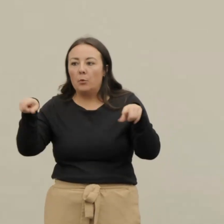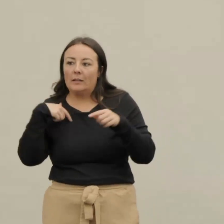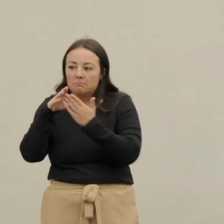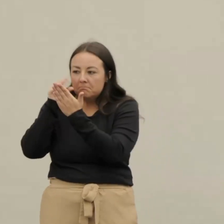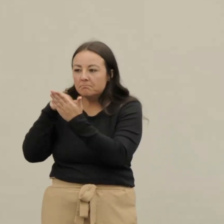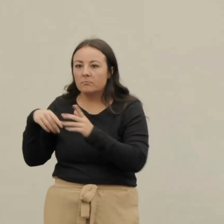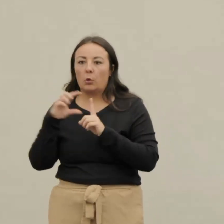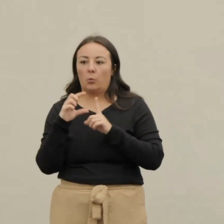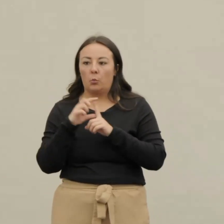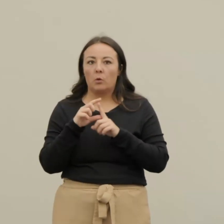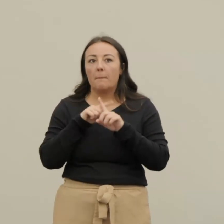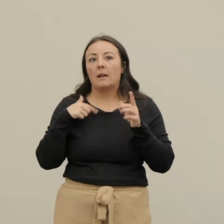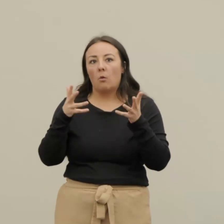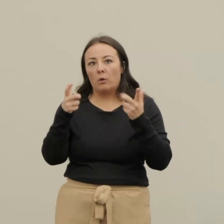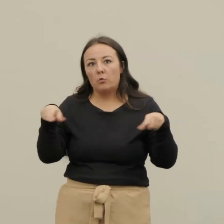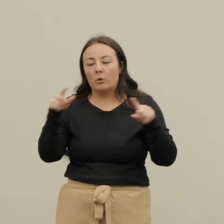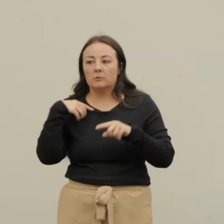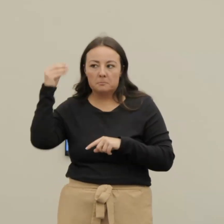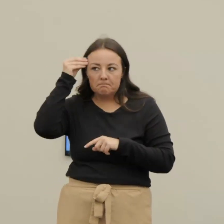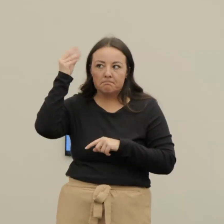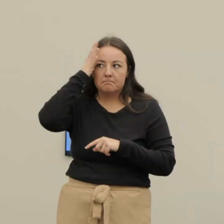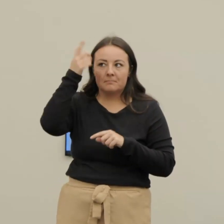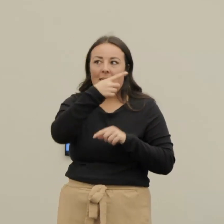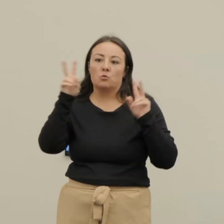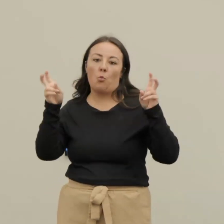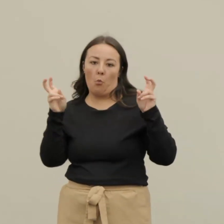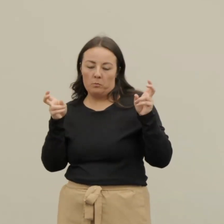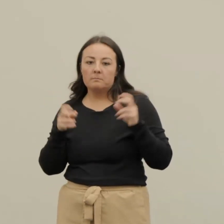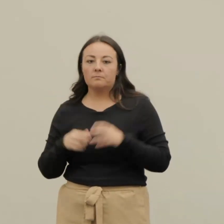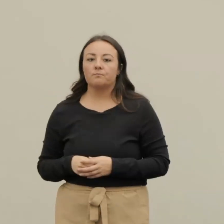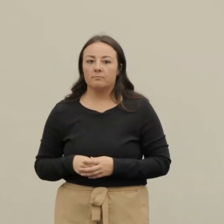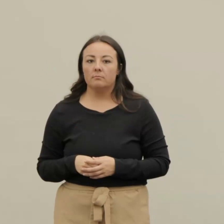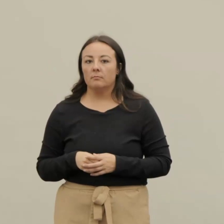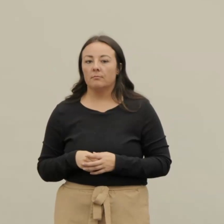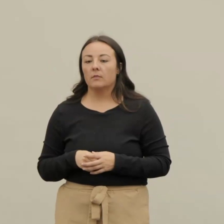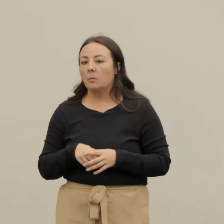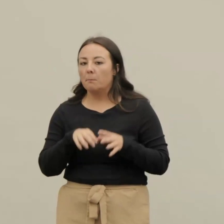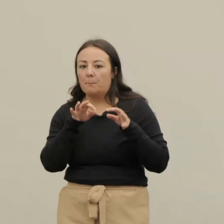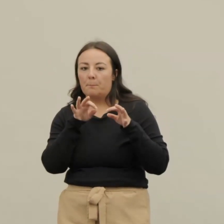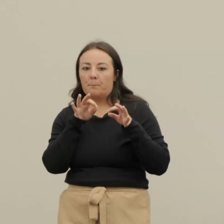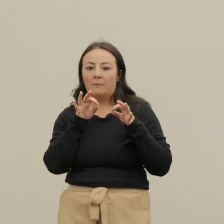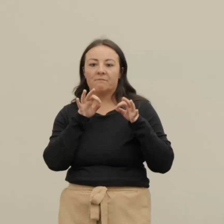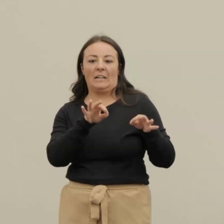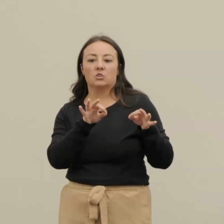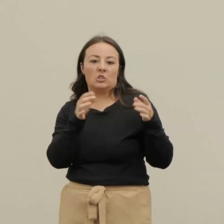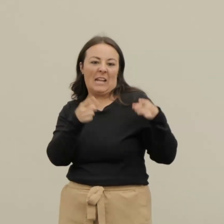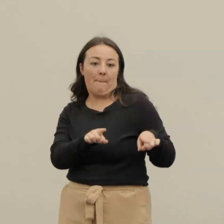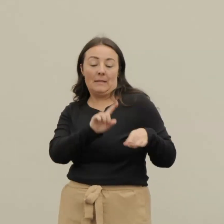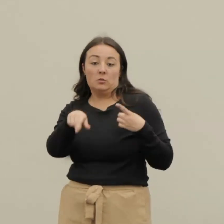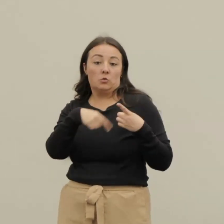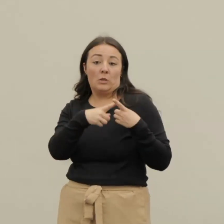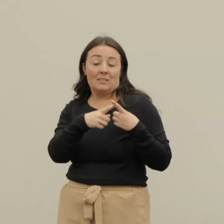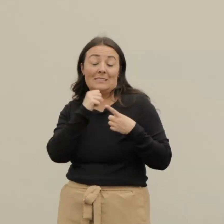keep this wonderful quote in mind. Perfection is achieved not when there is nothing more to